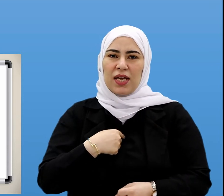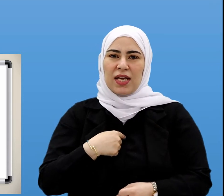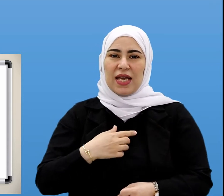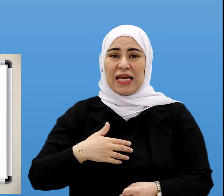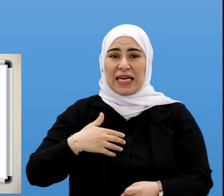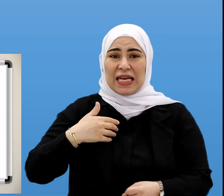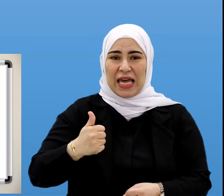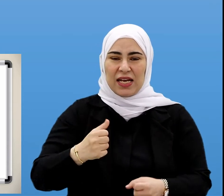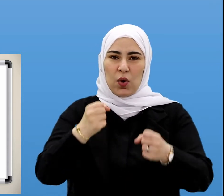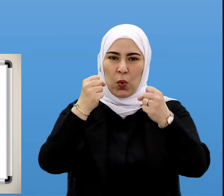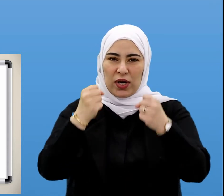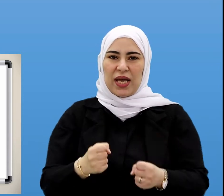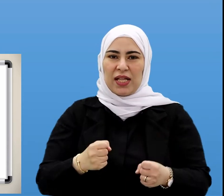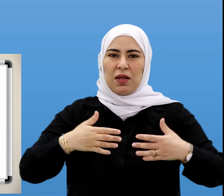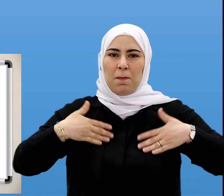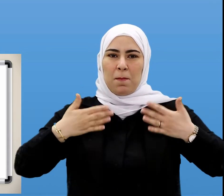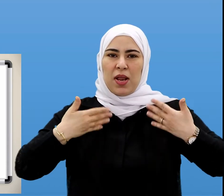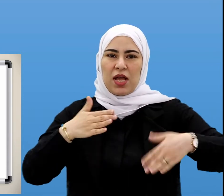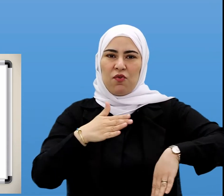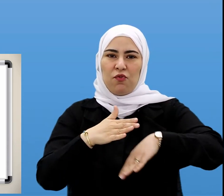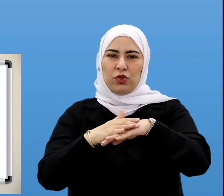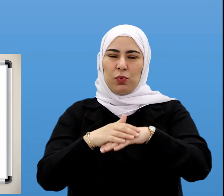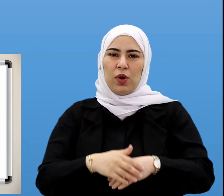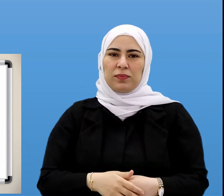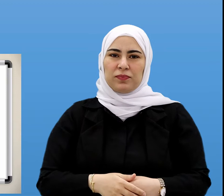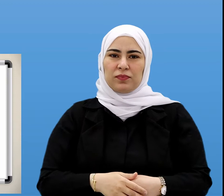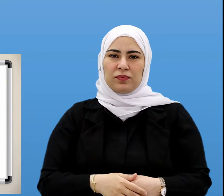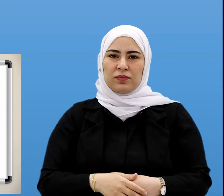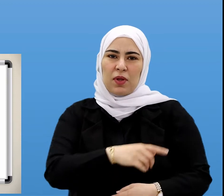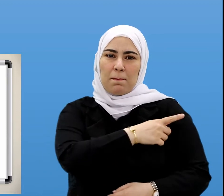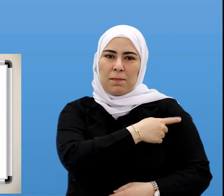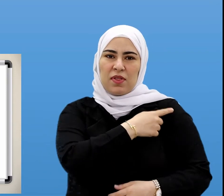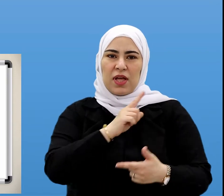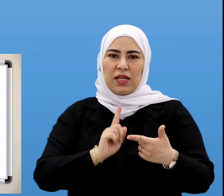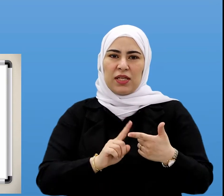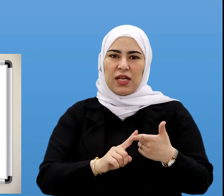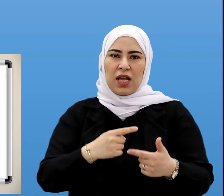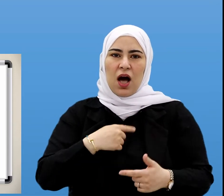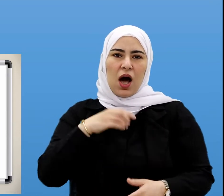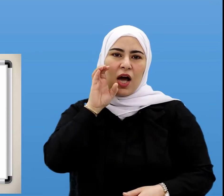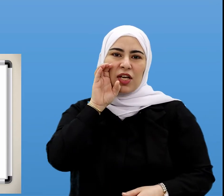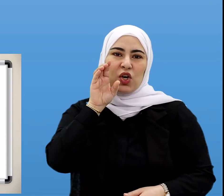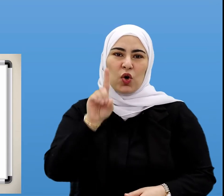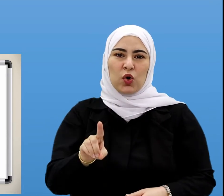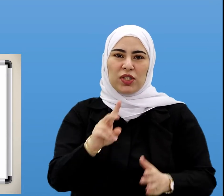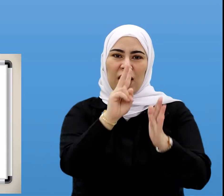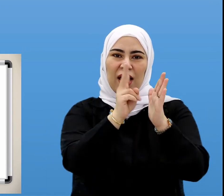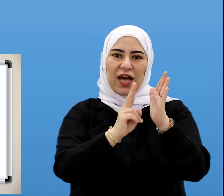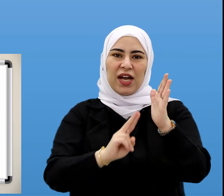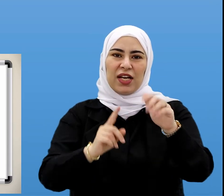ability. Another example. I could read when I was a child. This is a past ability.